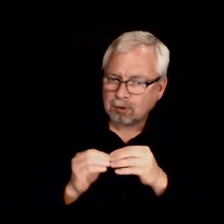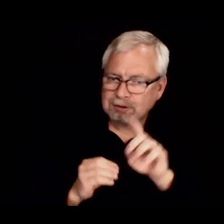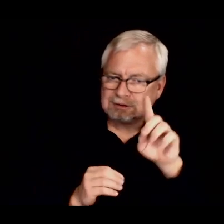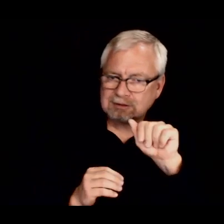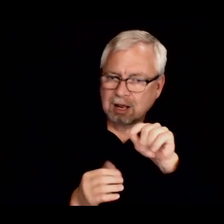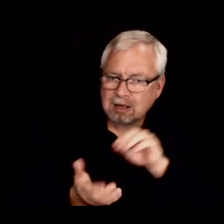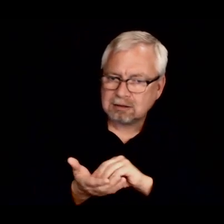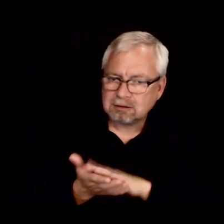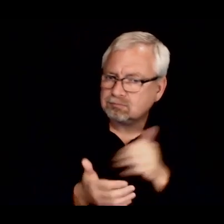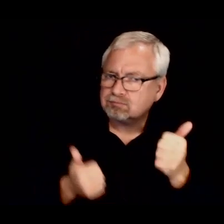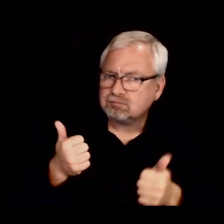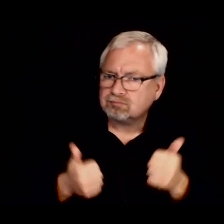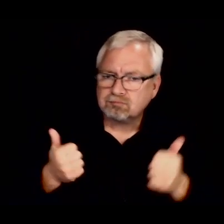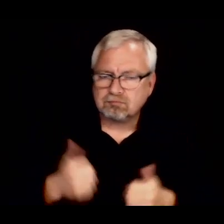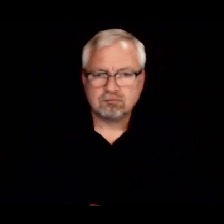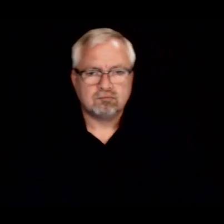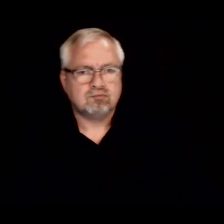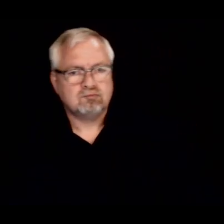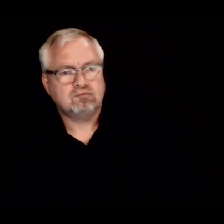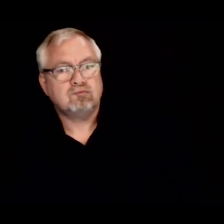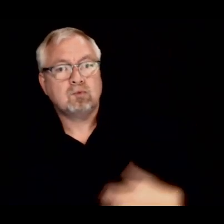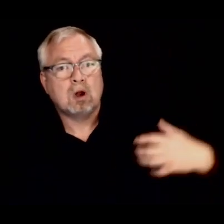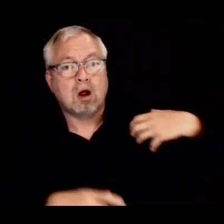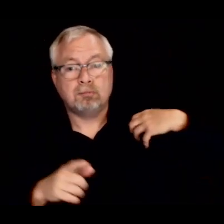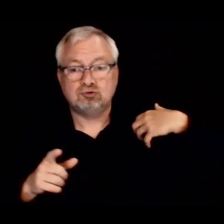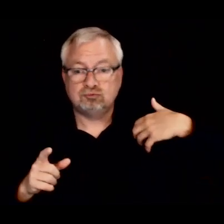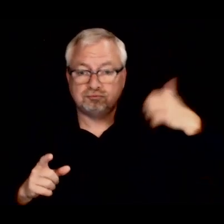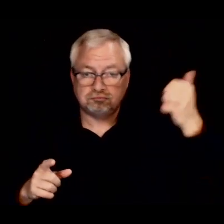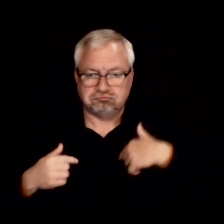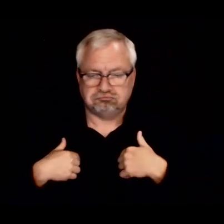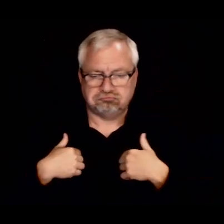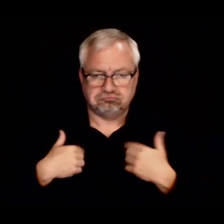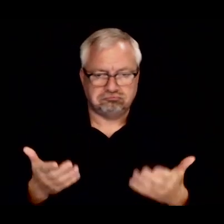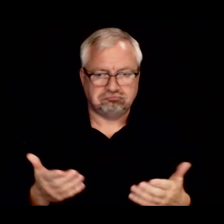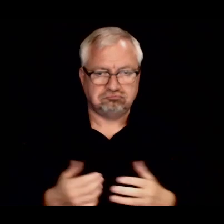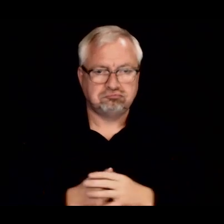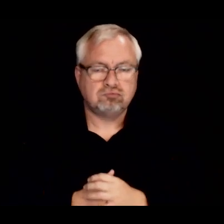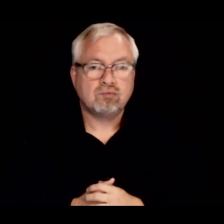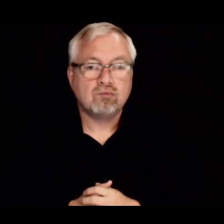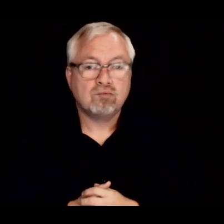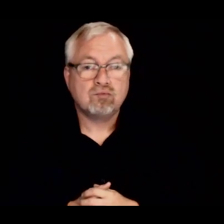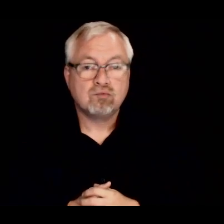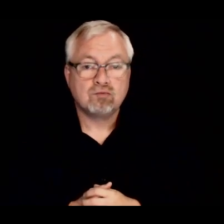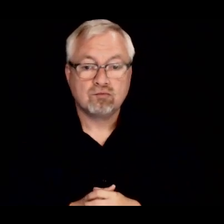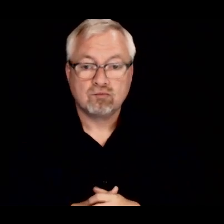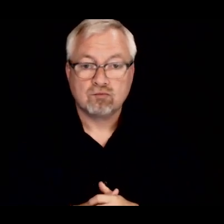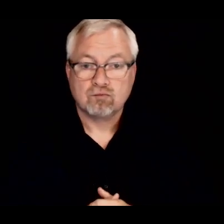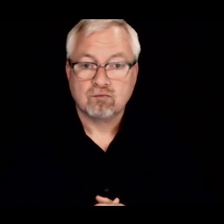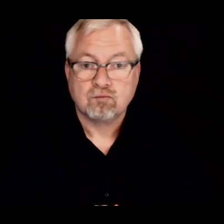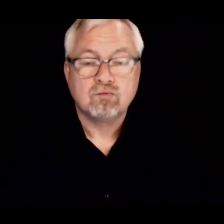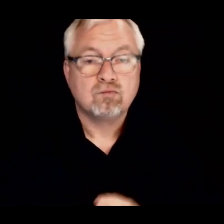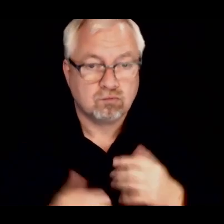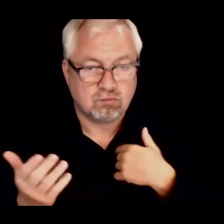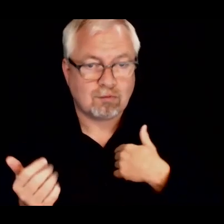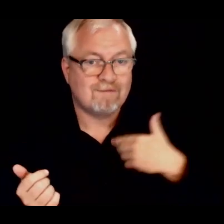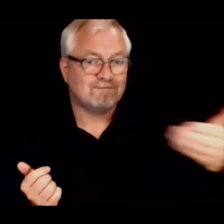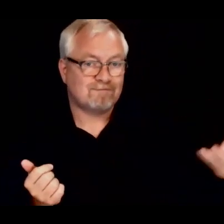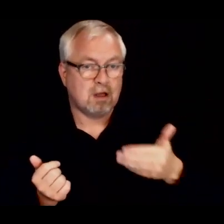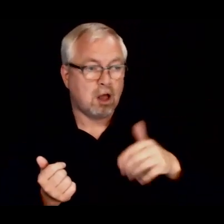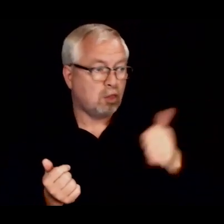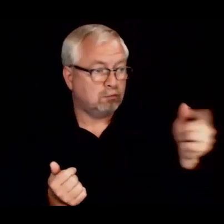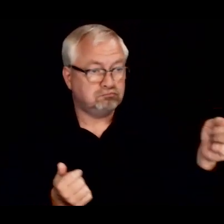Commissioner Malcolm here, and again, I'll invite Assistant Commissioner Dotsev to chime in if you would like to add anything, Marie. But yeah, we